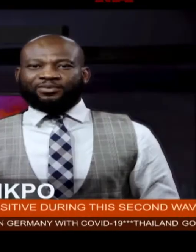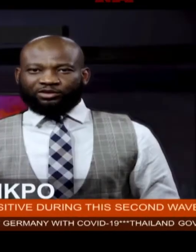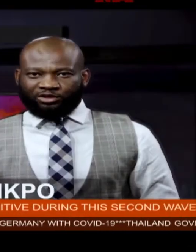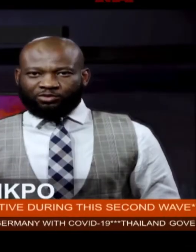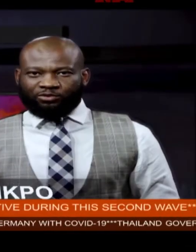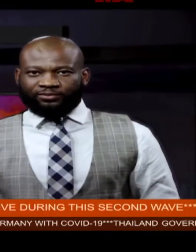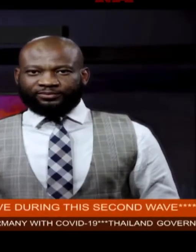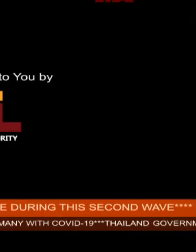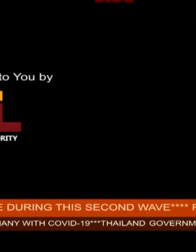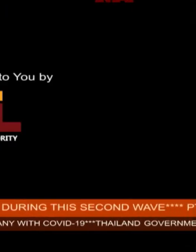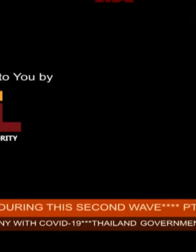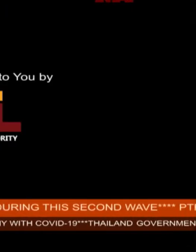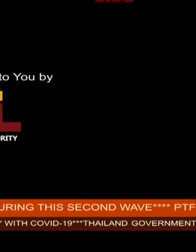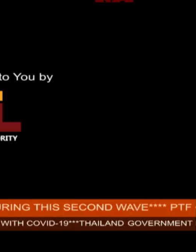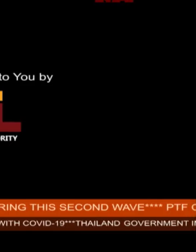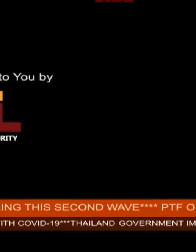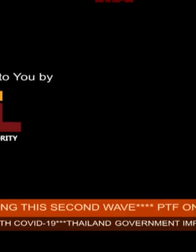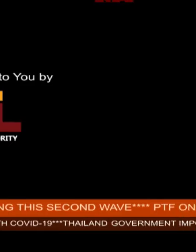name is Nnamdi Ajiko.